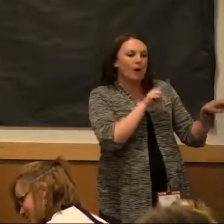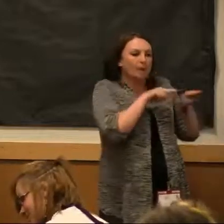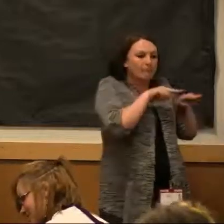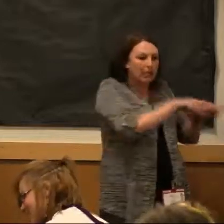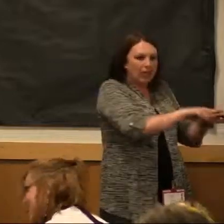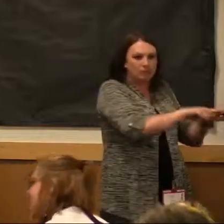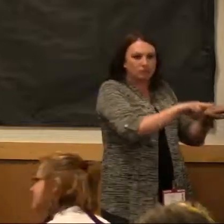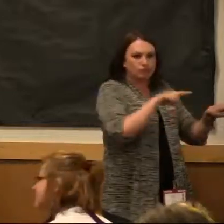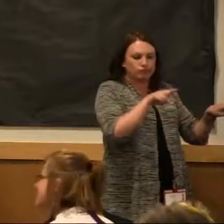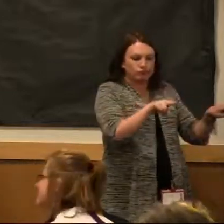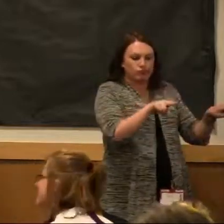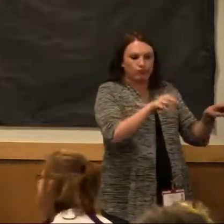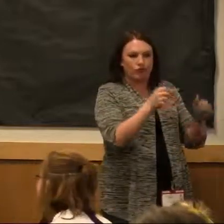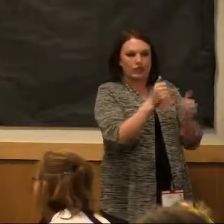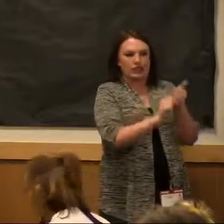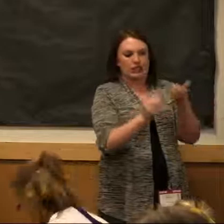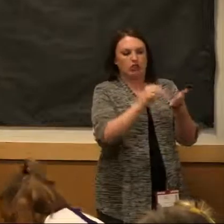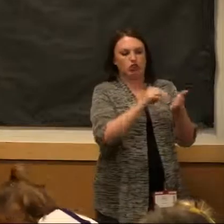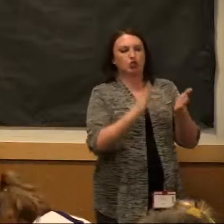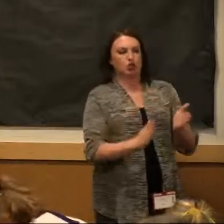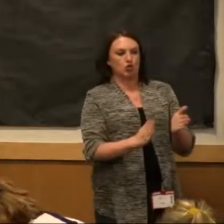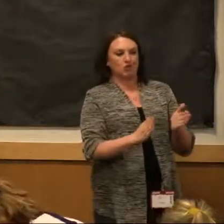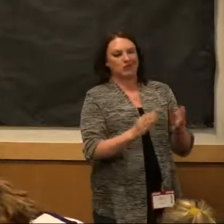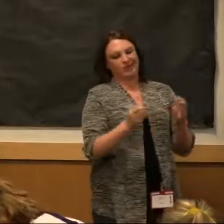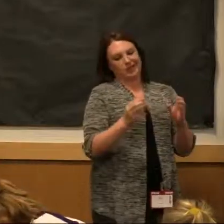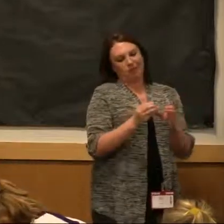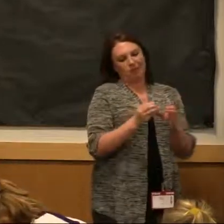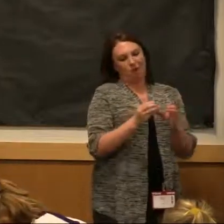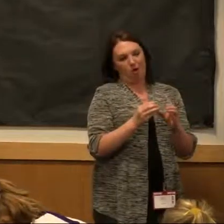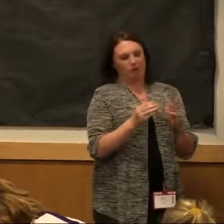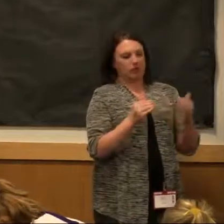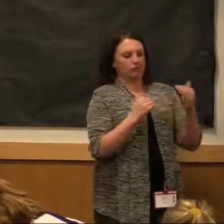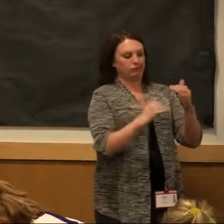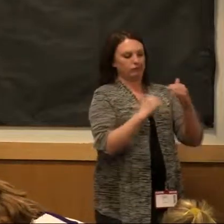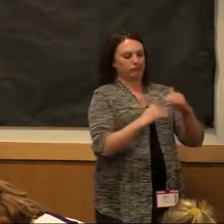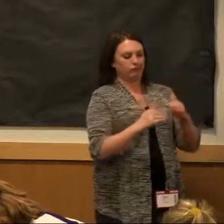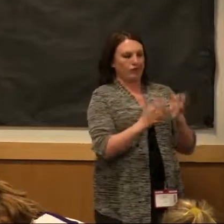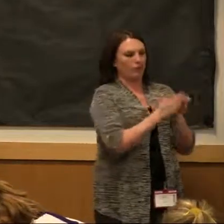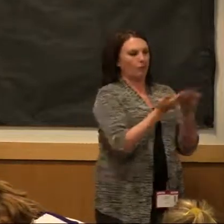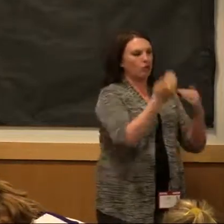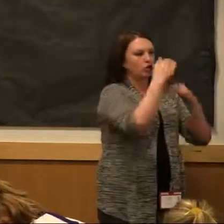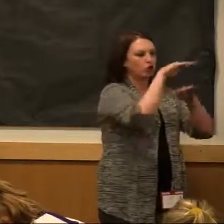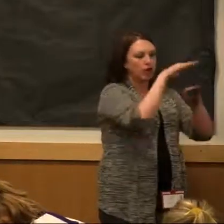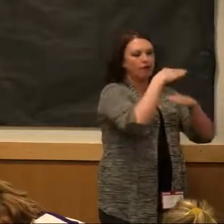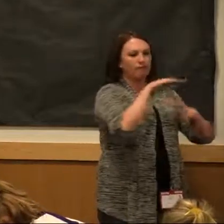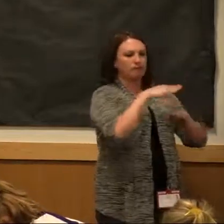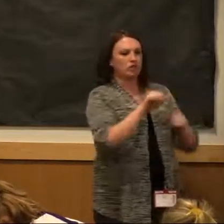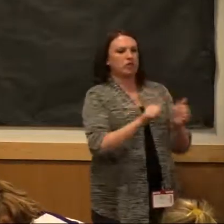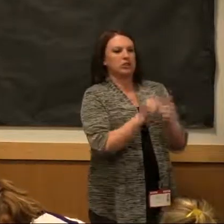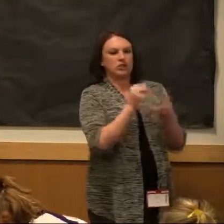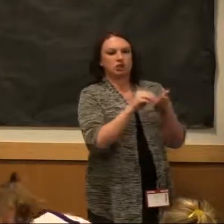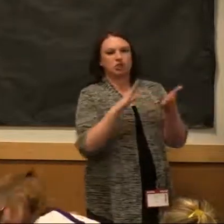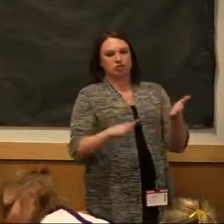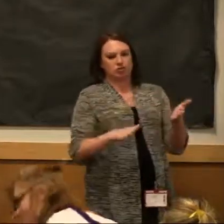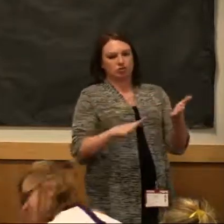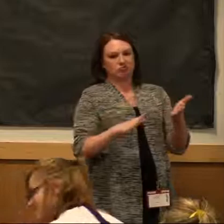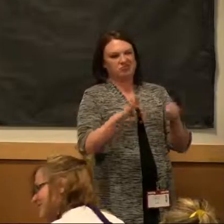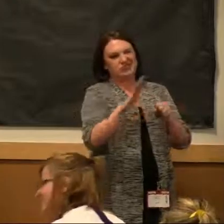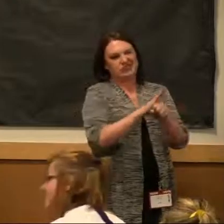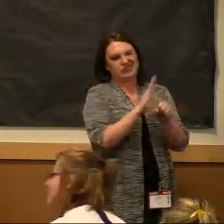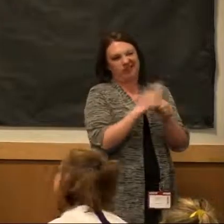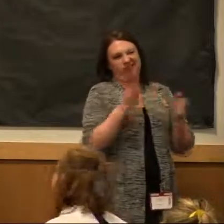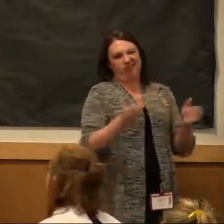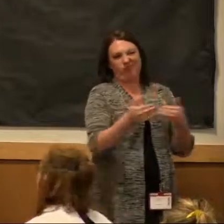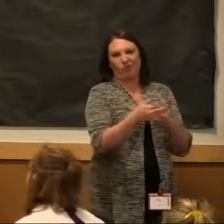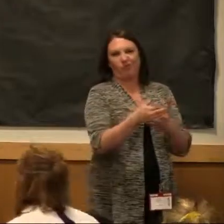a small dresser for each student, and then there's usually a closet and a bookshelf for each student. So I'm